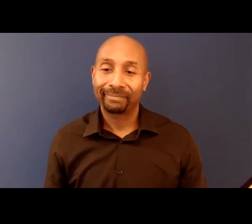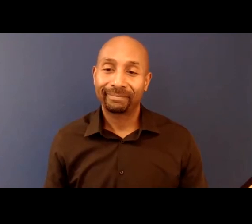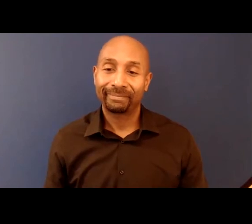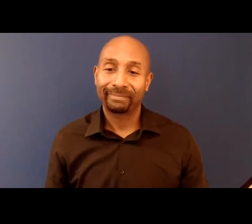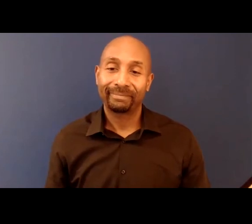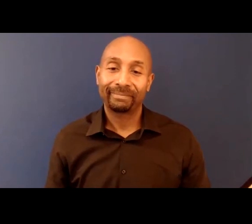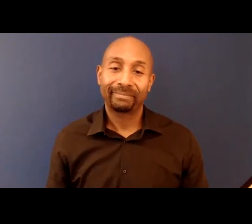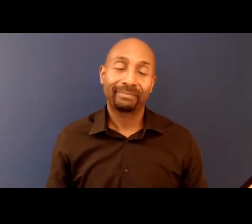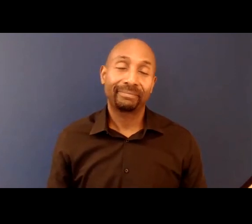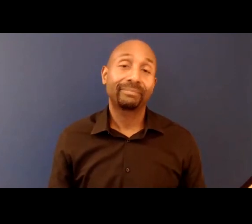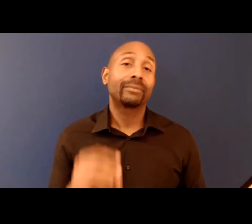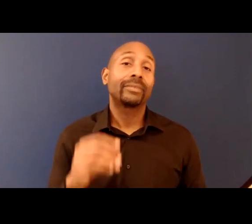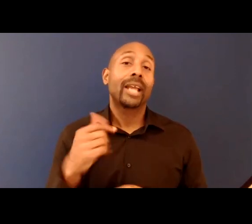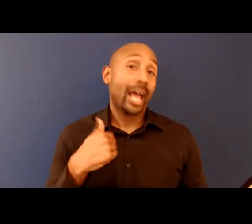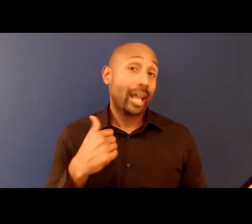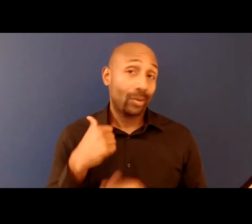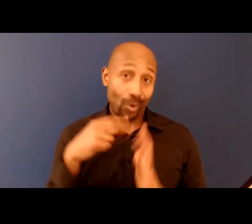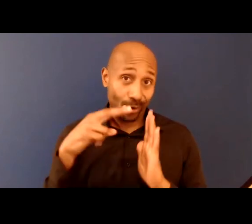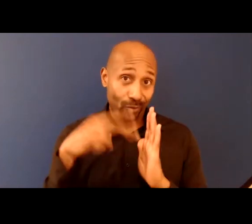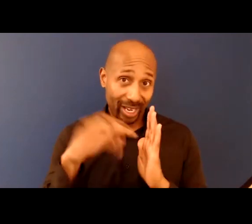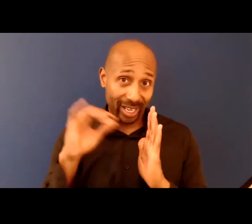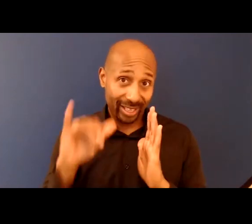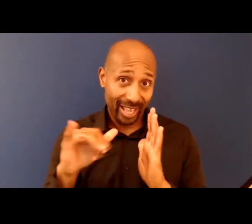I will not be reading it.